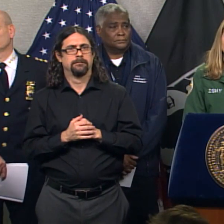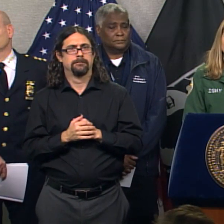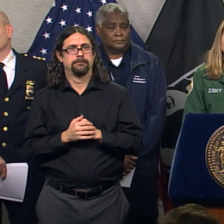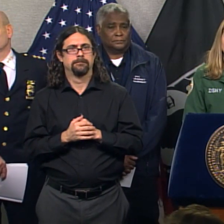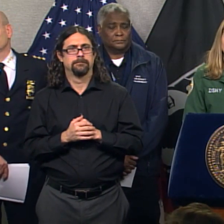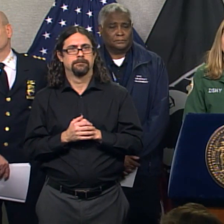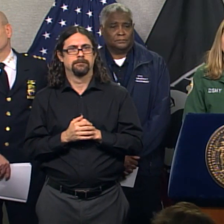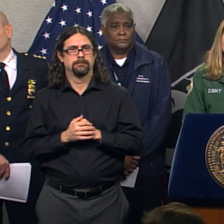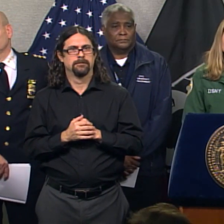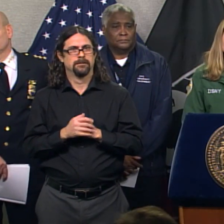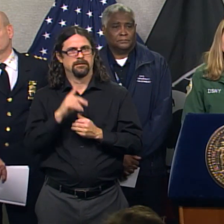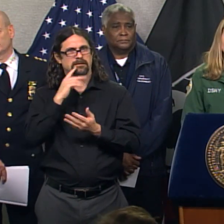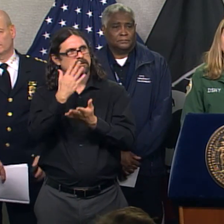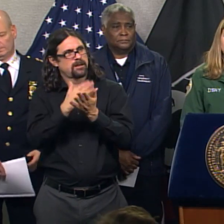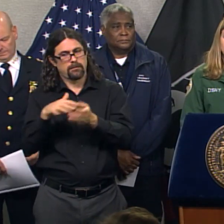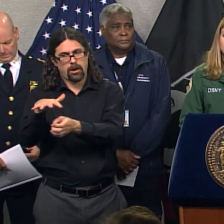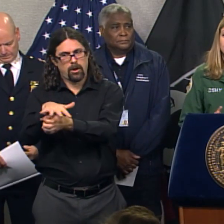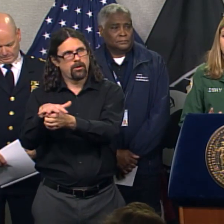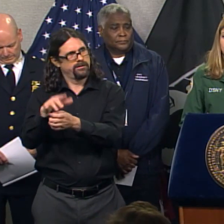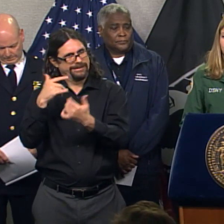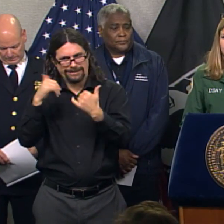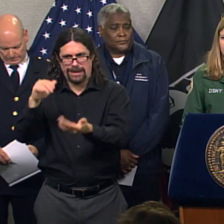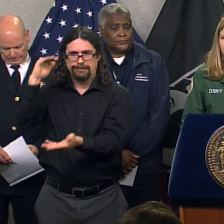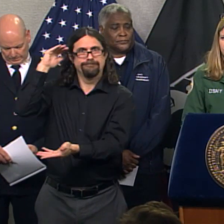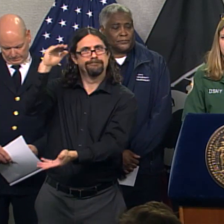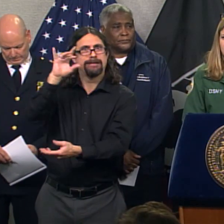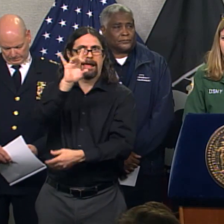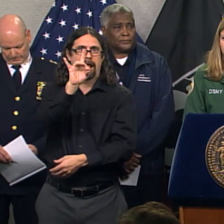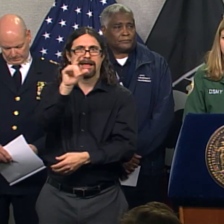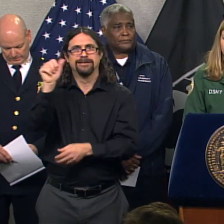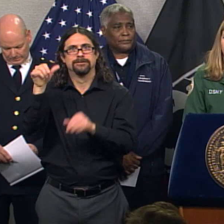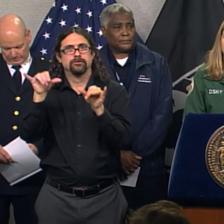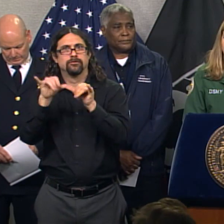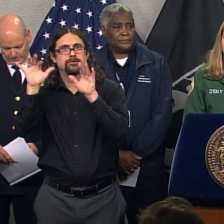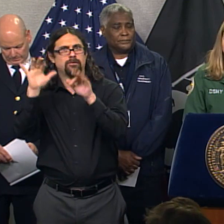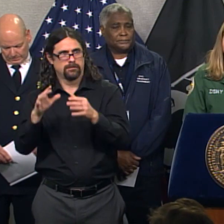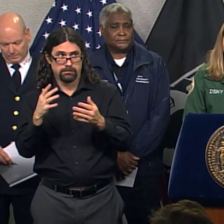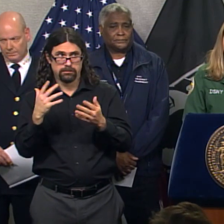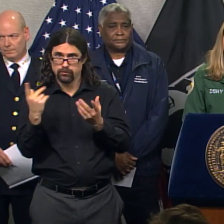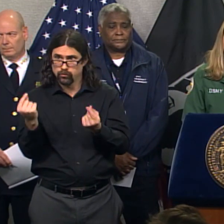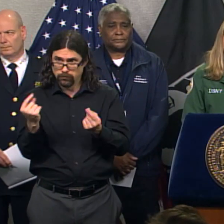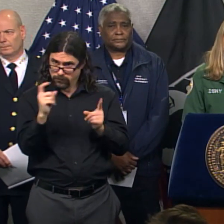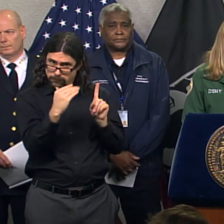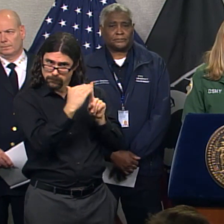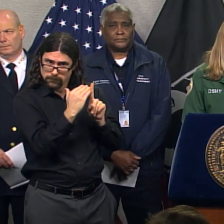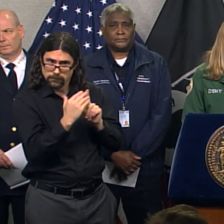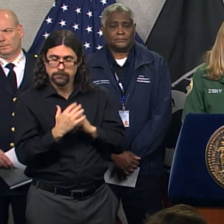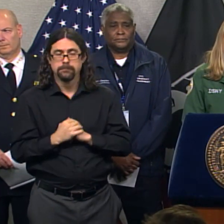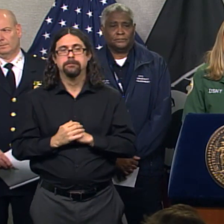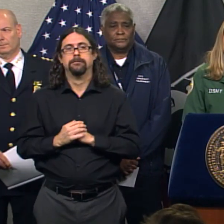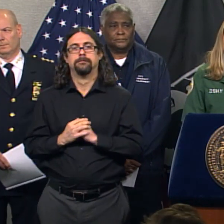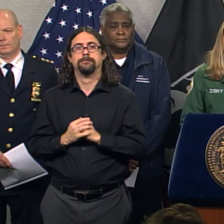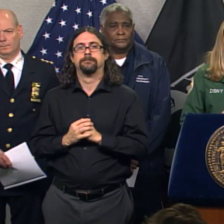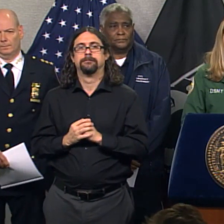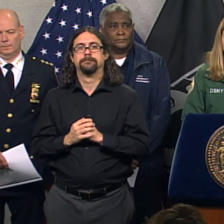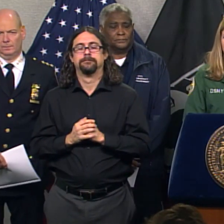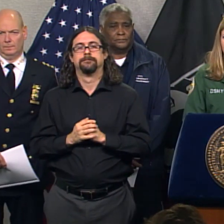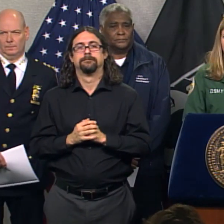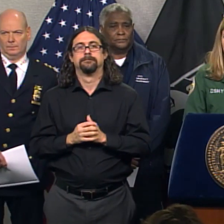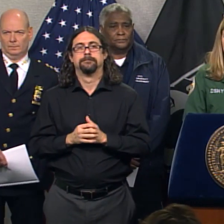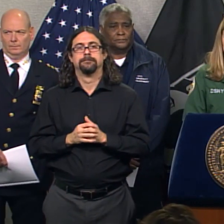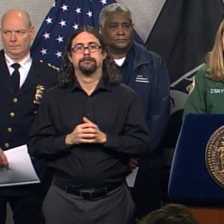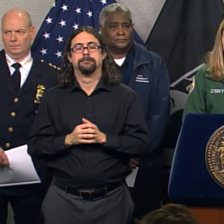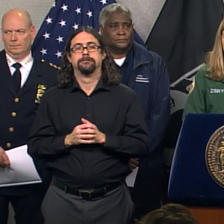should be people's expectations? So, and this is always very challenging because every storm is different. At this point in time, we have a